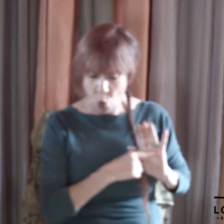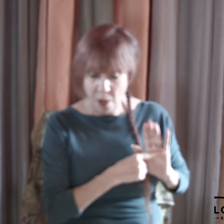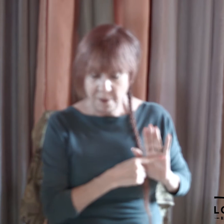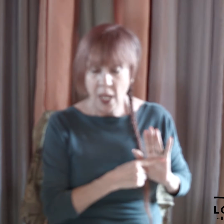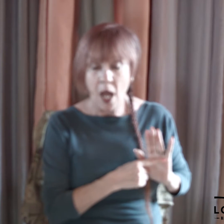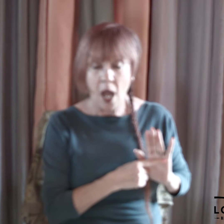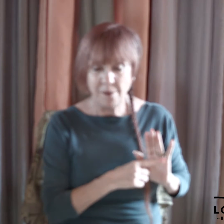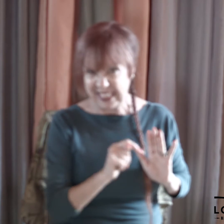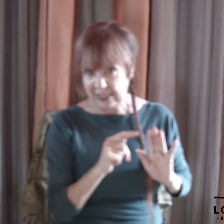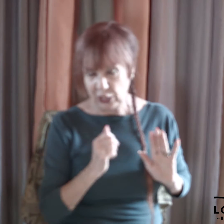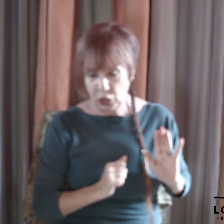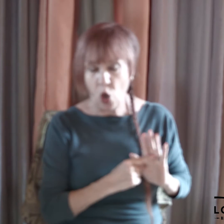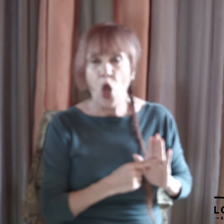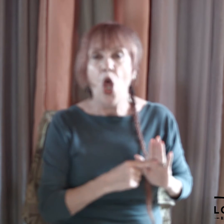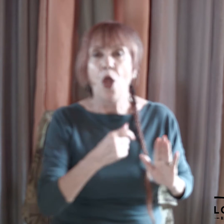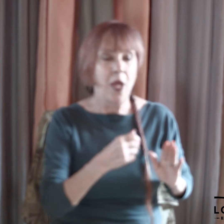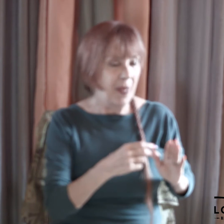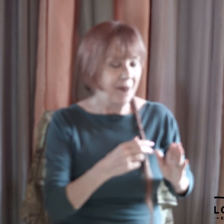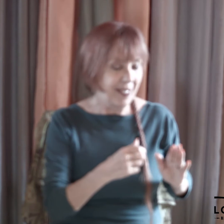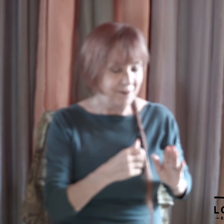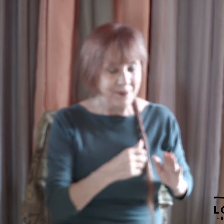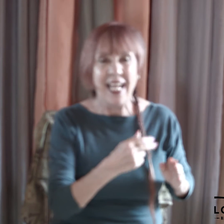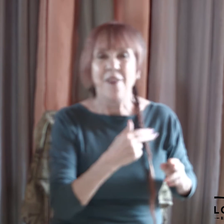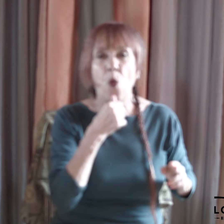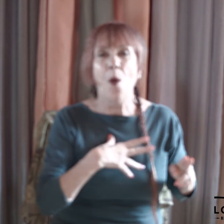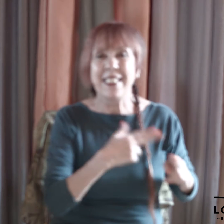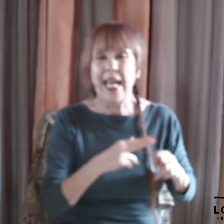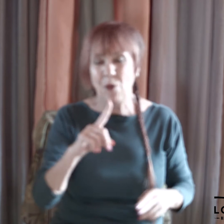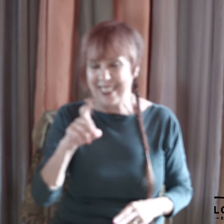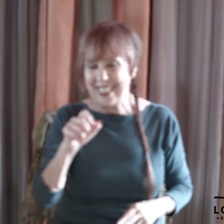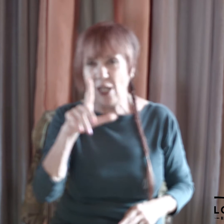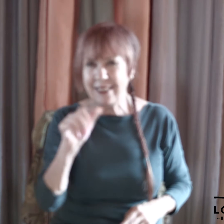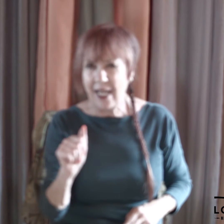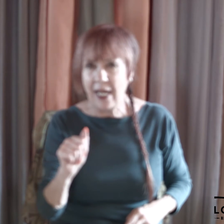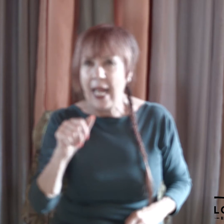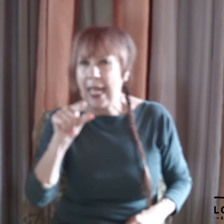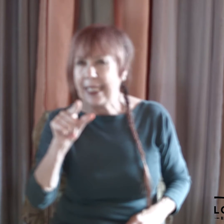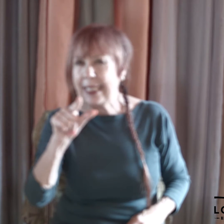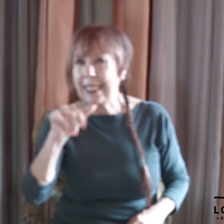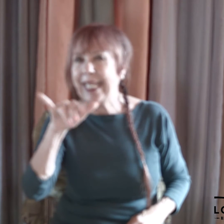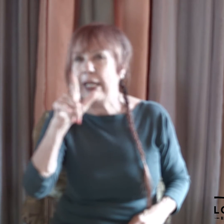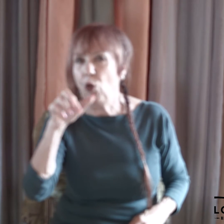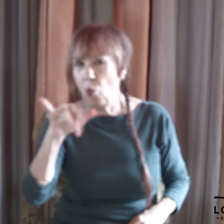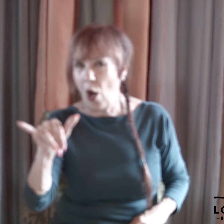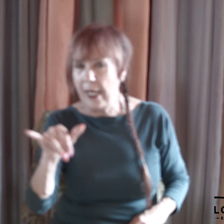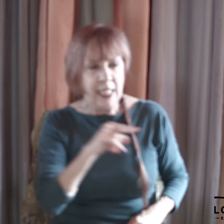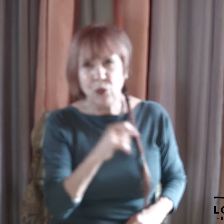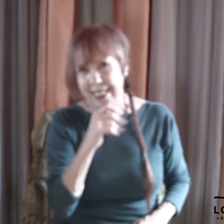did was a woman named Zelda Gilroy, and she was not considered very beautiful or good-looking, but she was the smartest kid